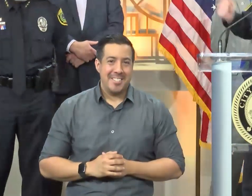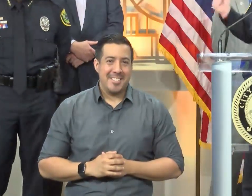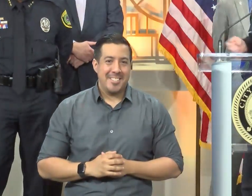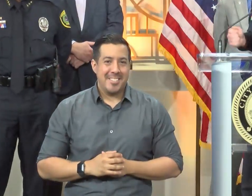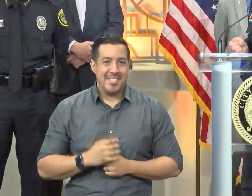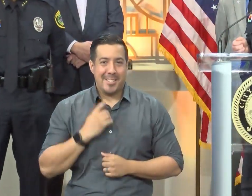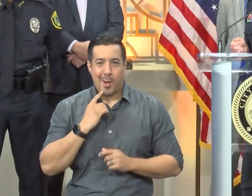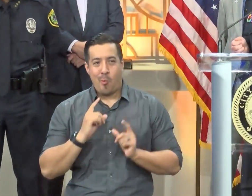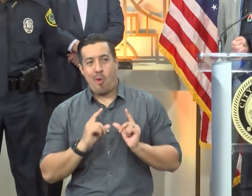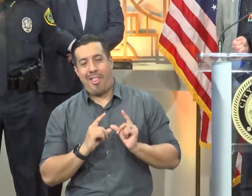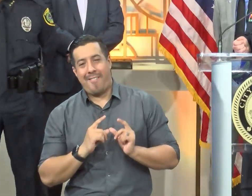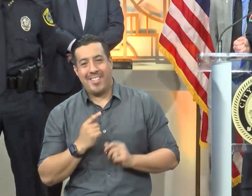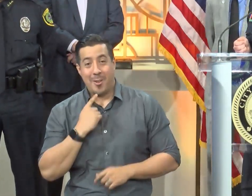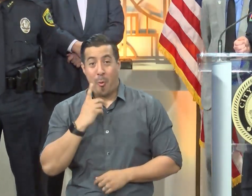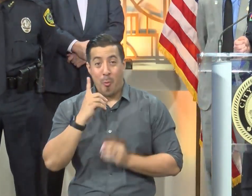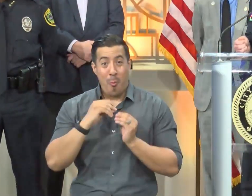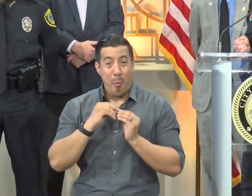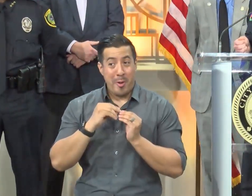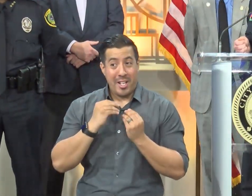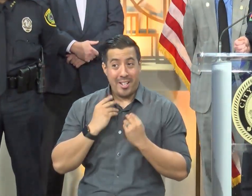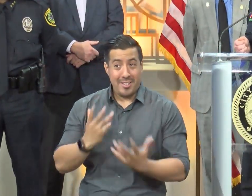me say that one more time.